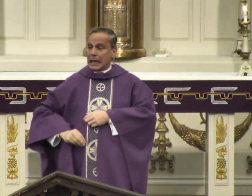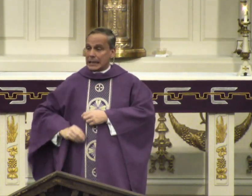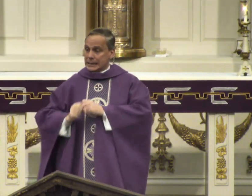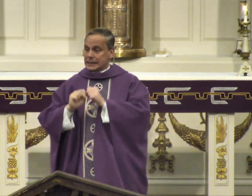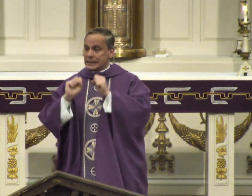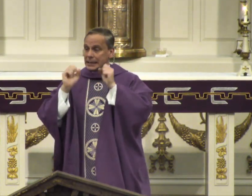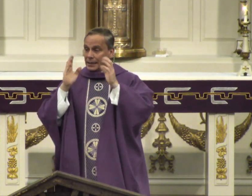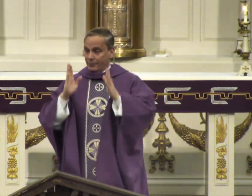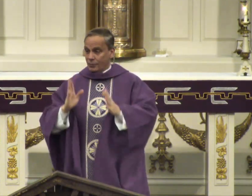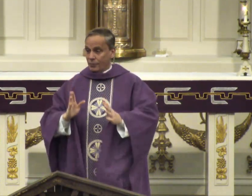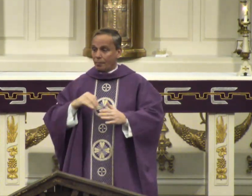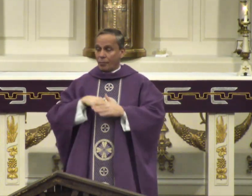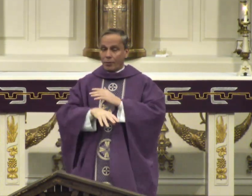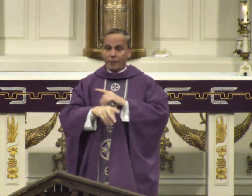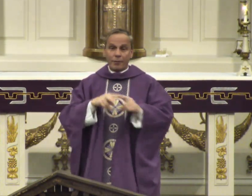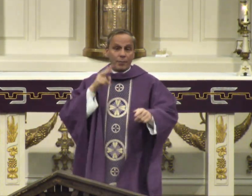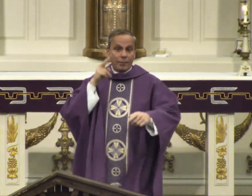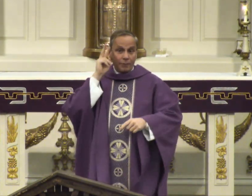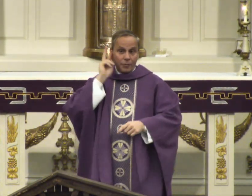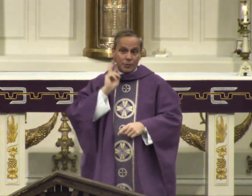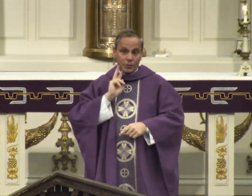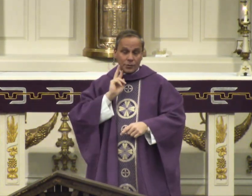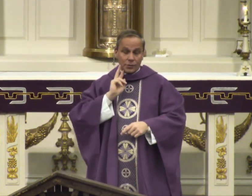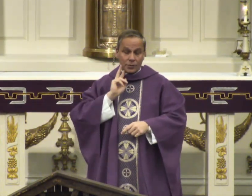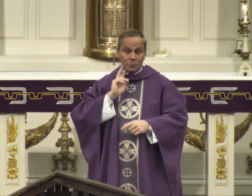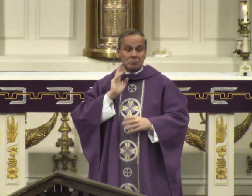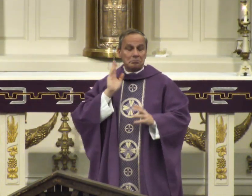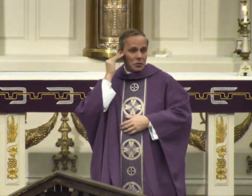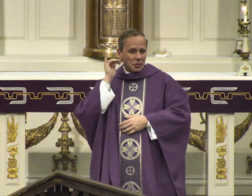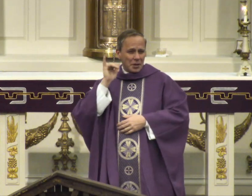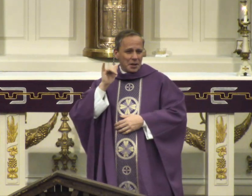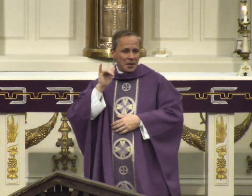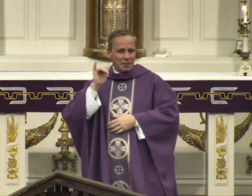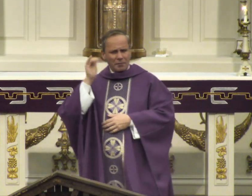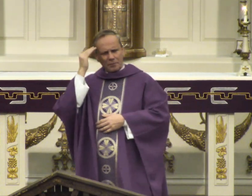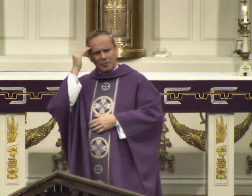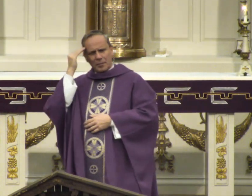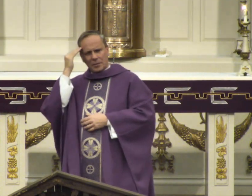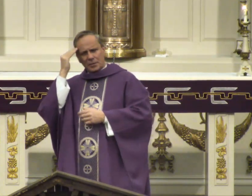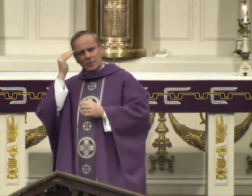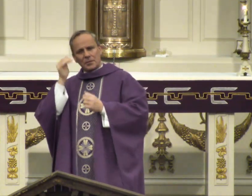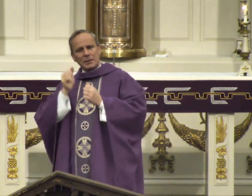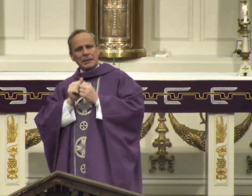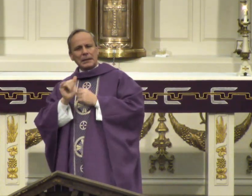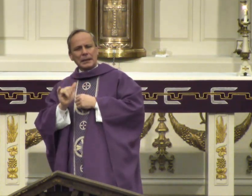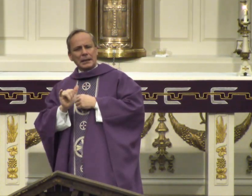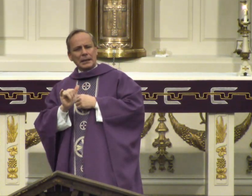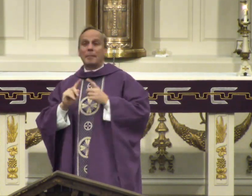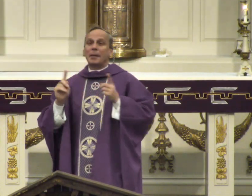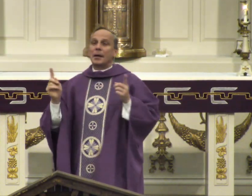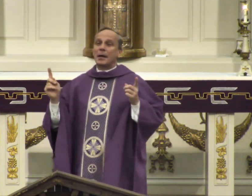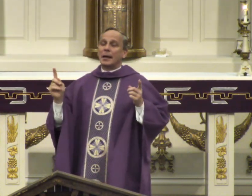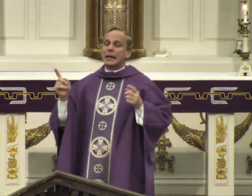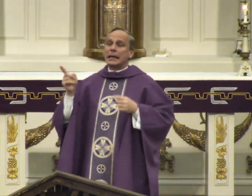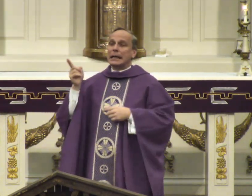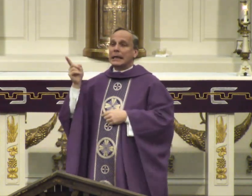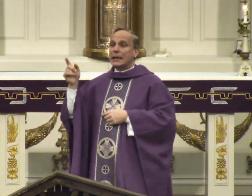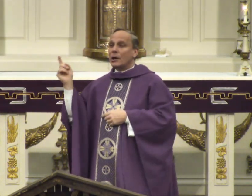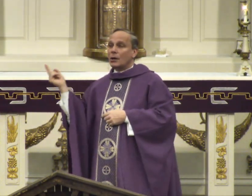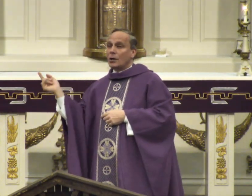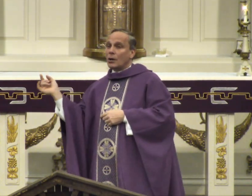We know that the prophet Isaiah told us that we would have a Messiah and that he would be born of a virgin.